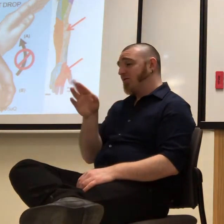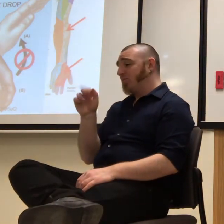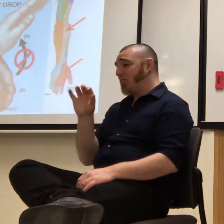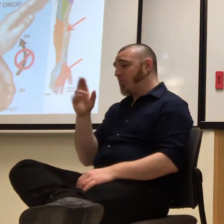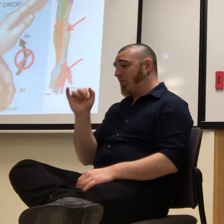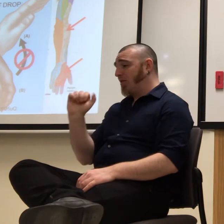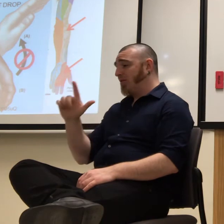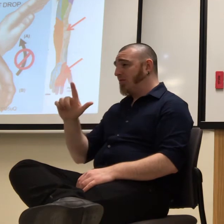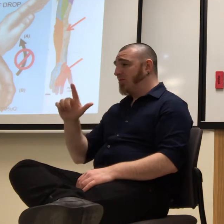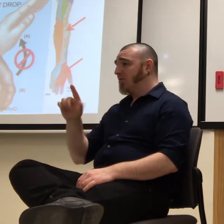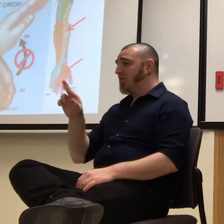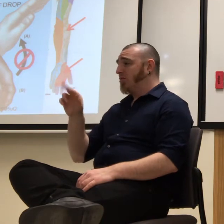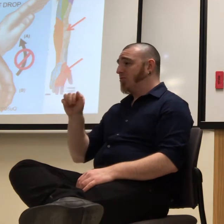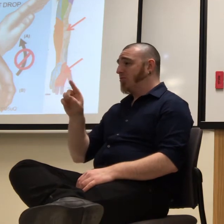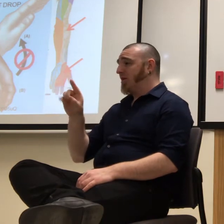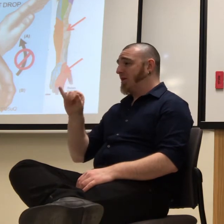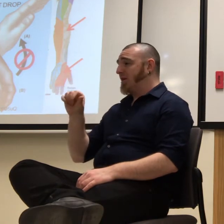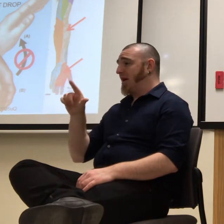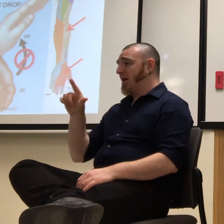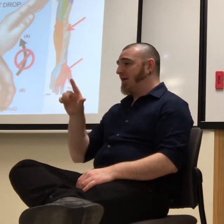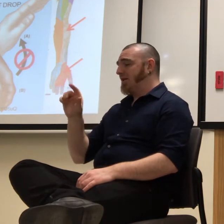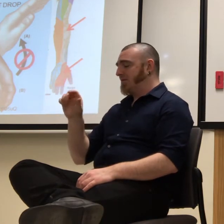Brachioradialis.